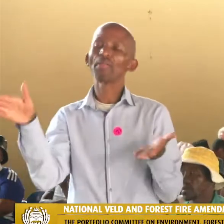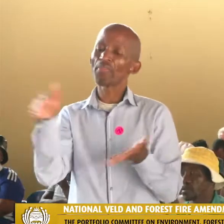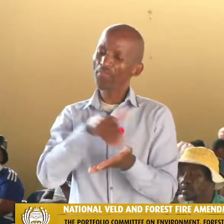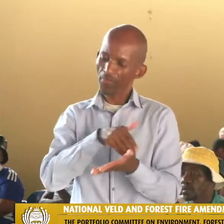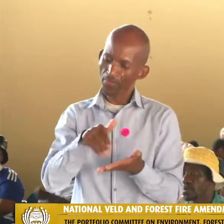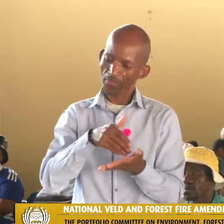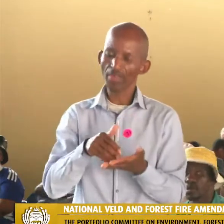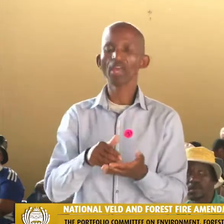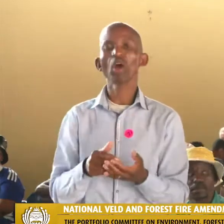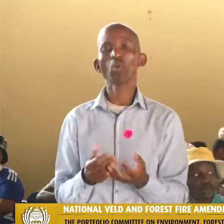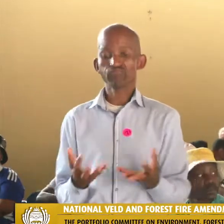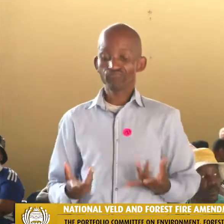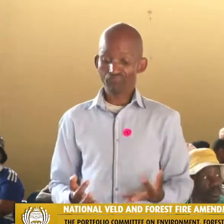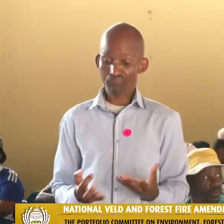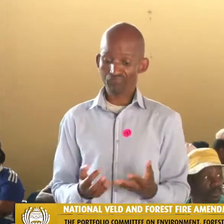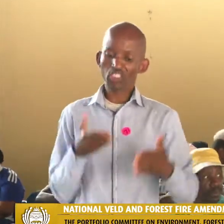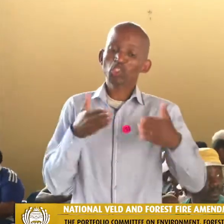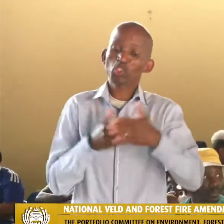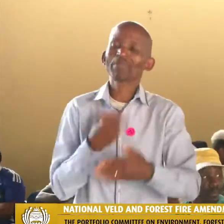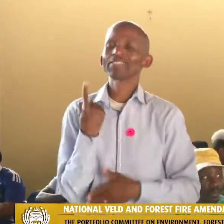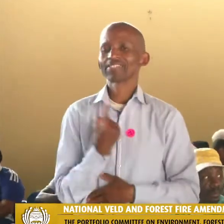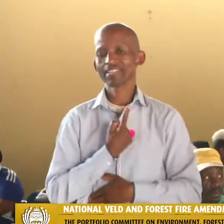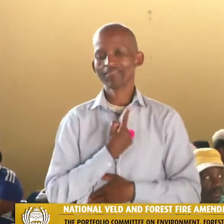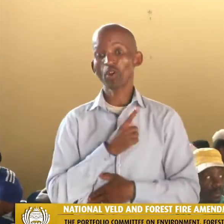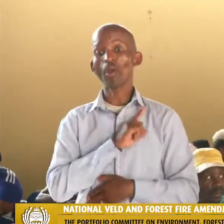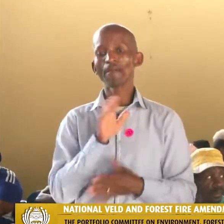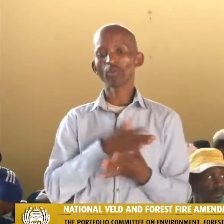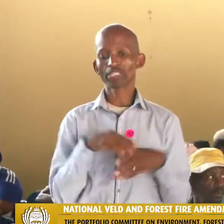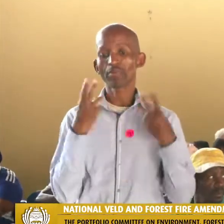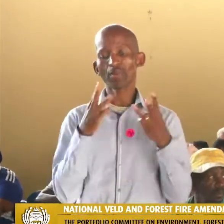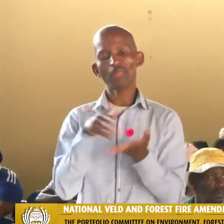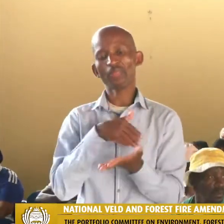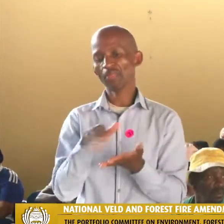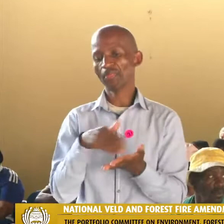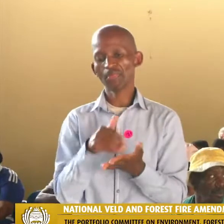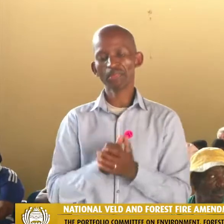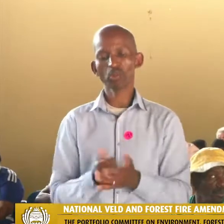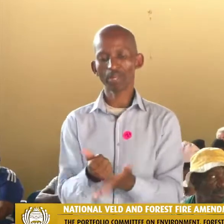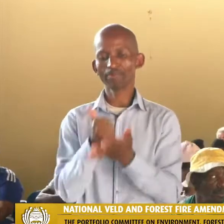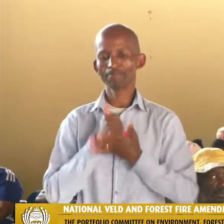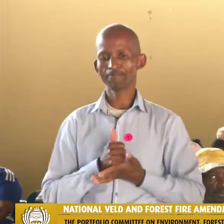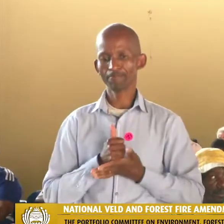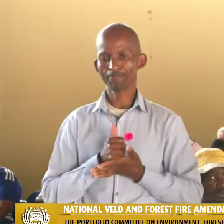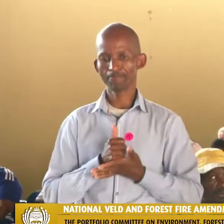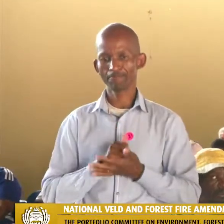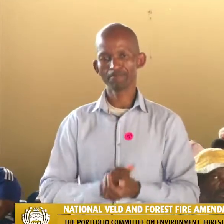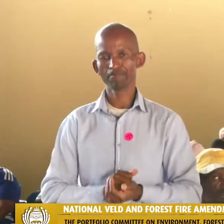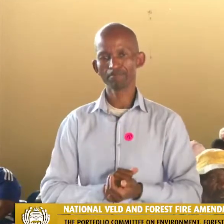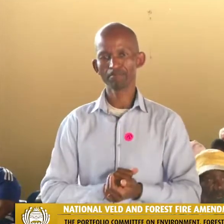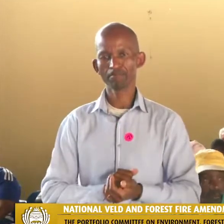itimela. Now, the problem is that when there is a fire, they are nowhere to be found. So we